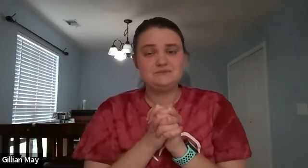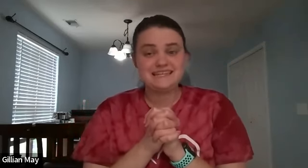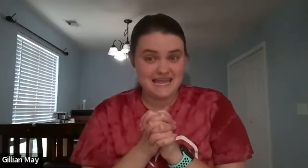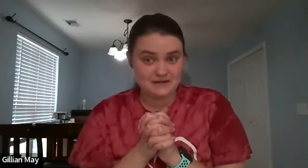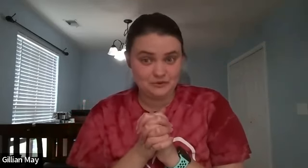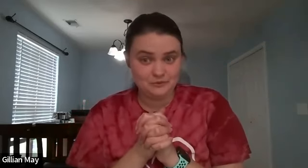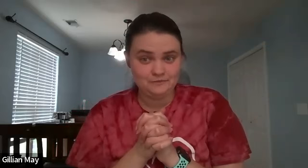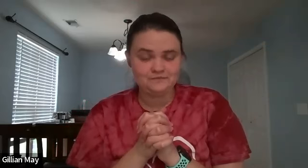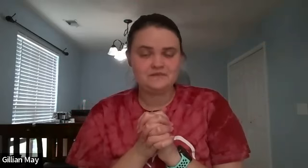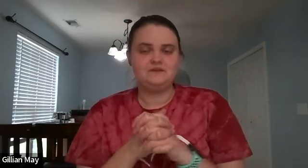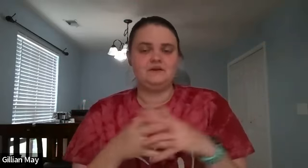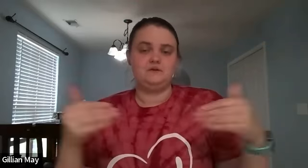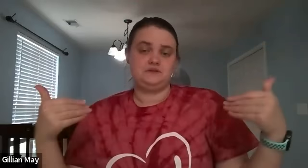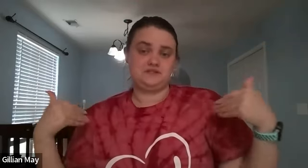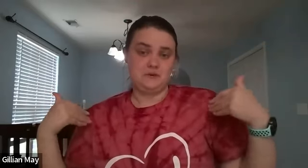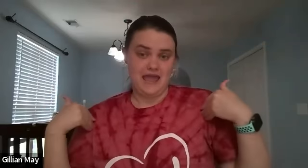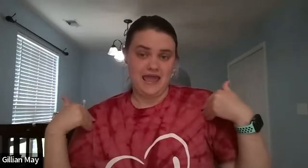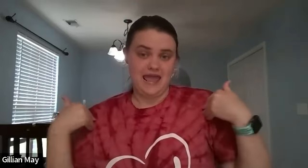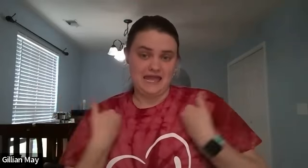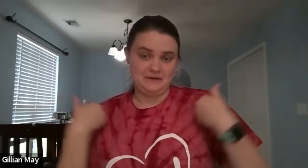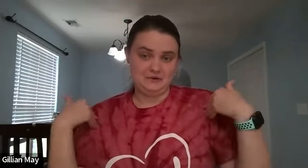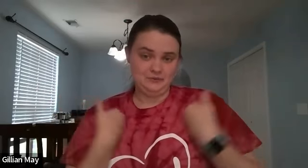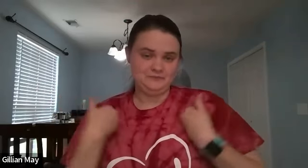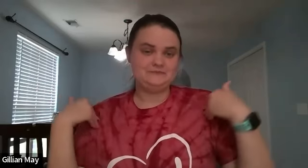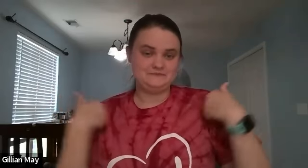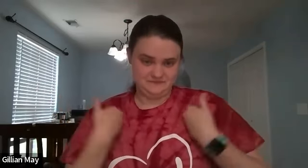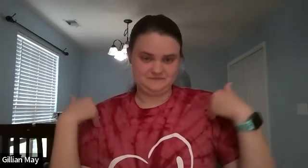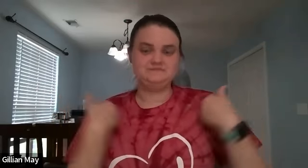was animal. So, animal. Then